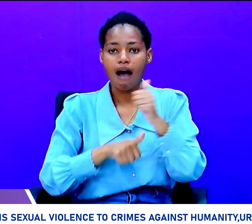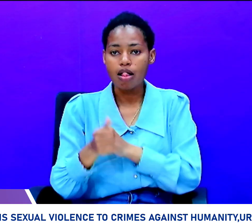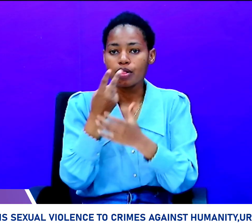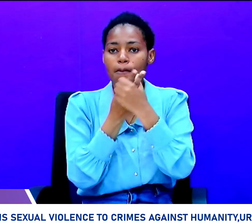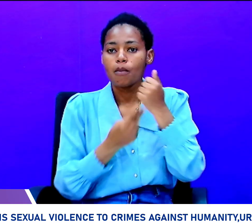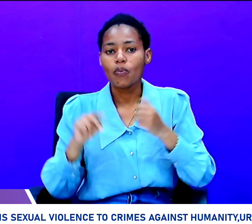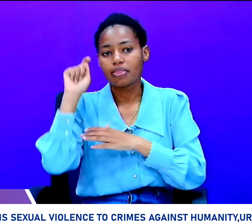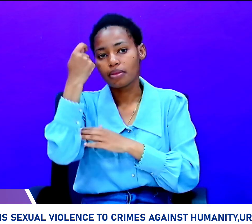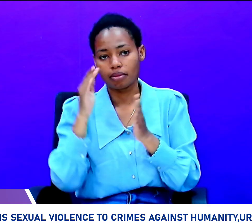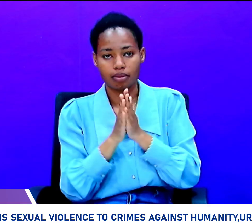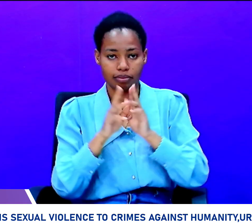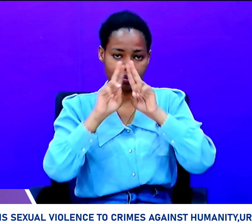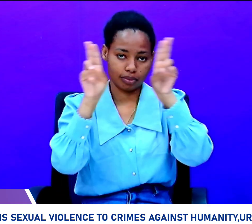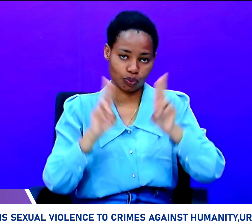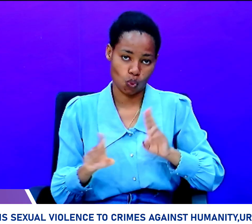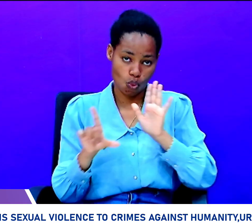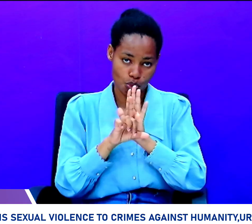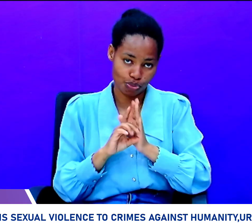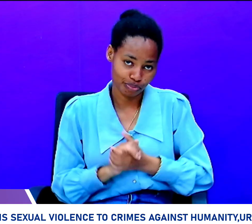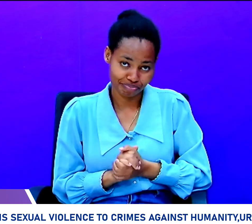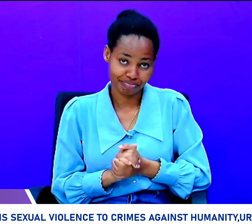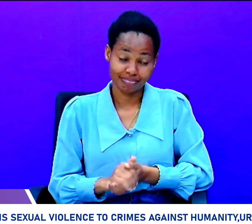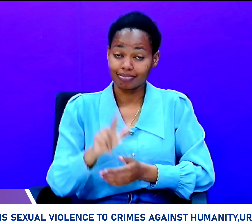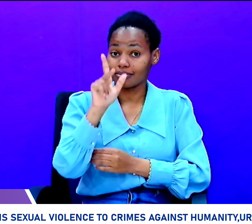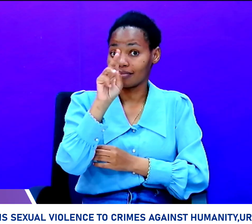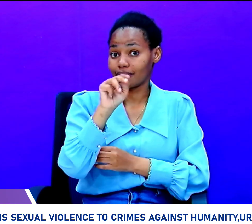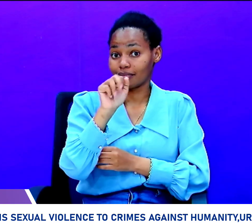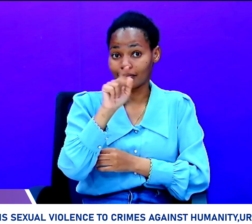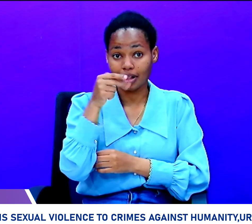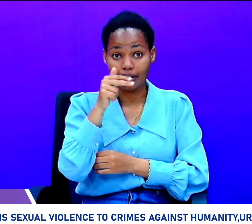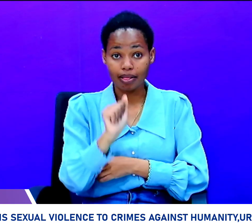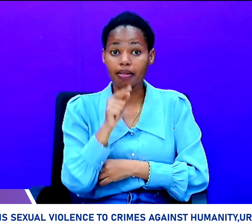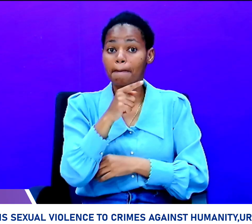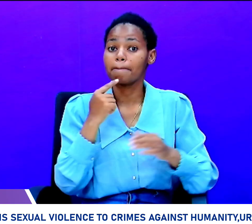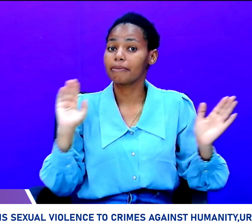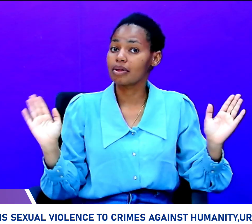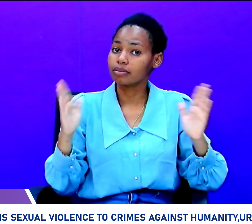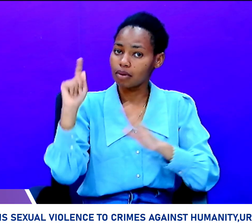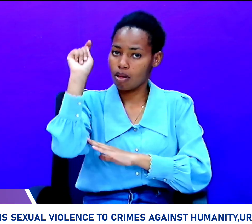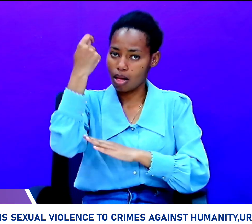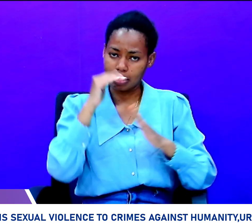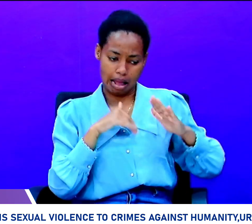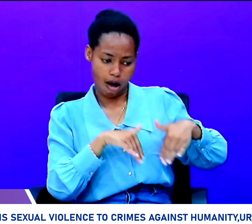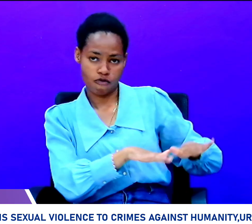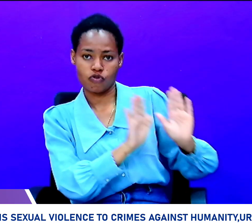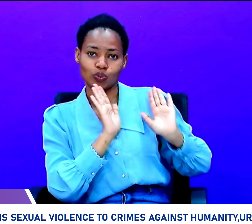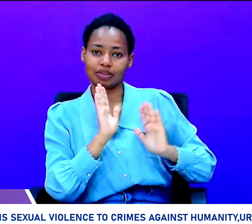gravity under both Kenyan and international law. The Chief Justice urged Kenyans to abandon